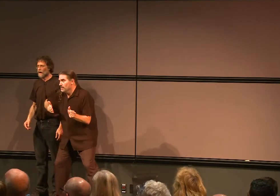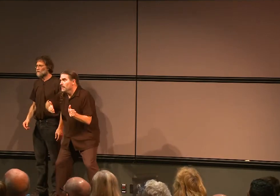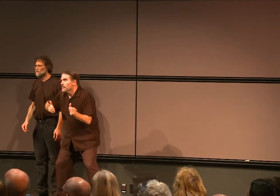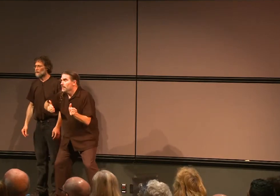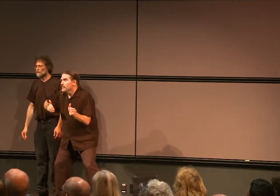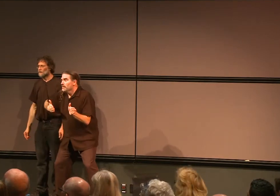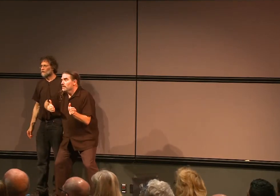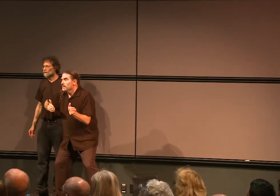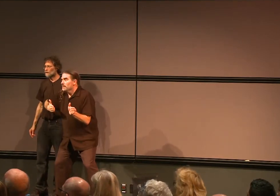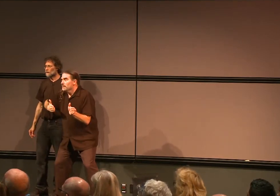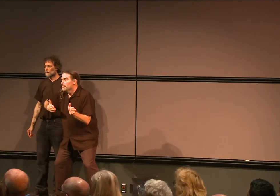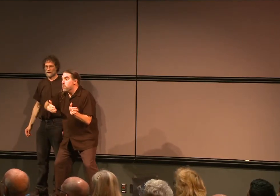me.